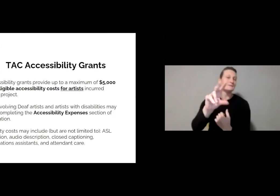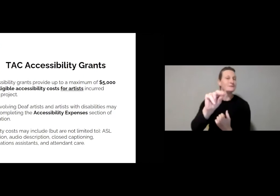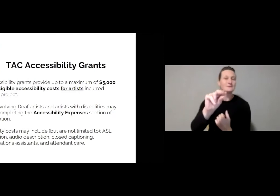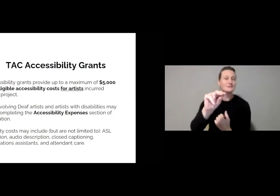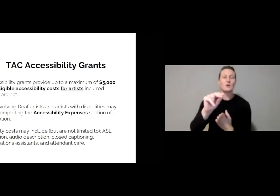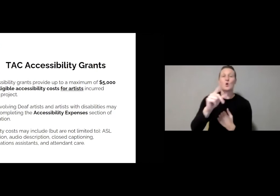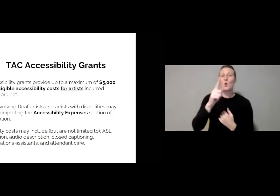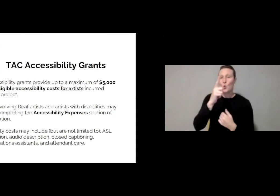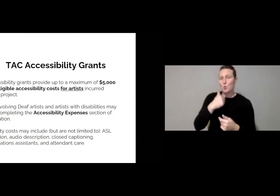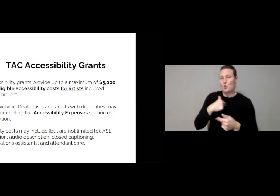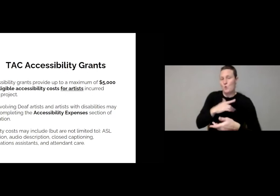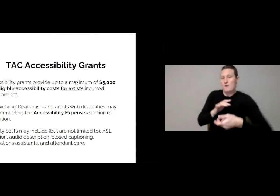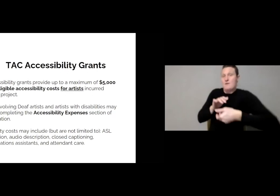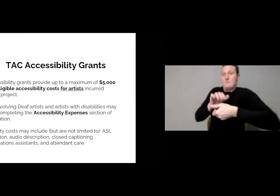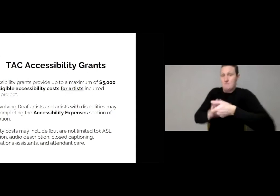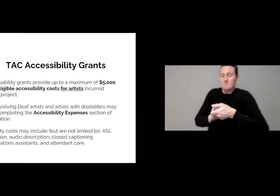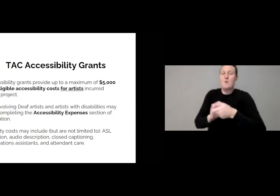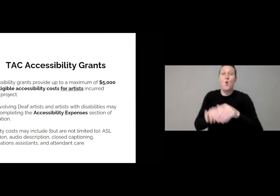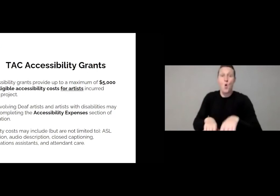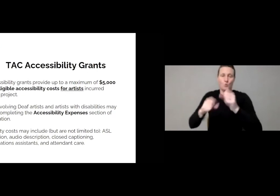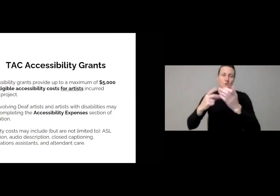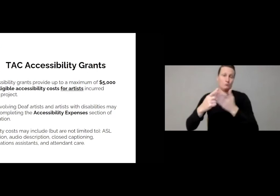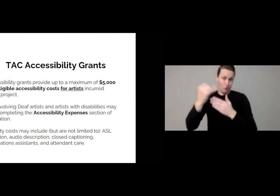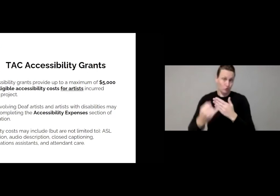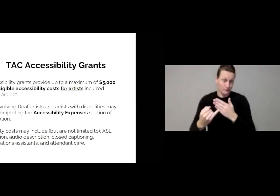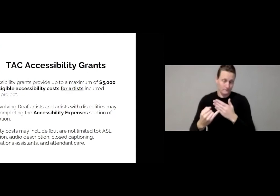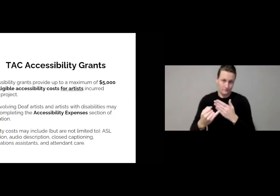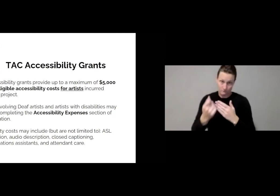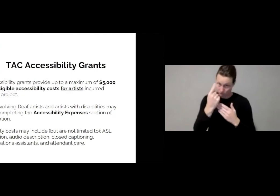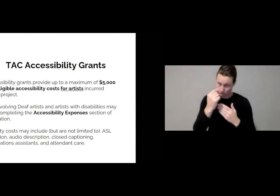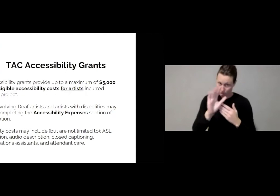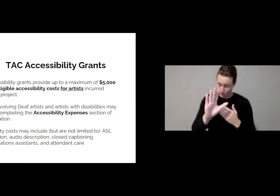project. So accessibility costs